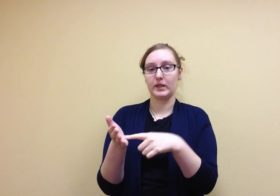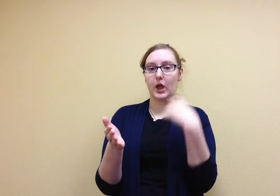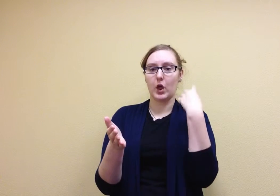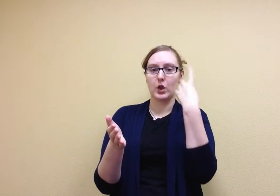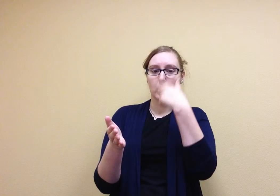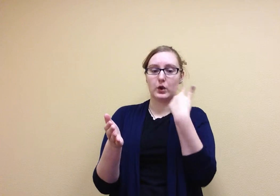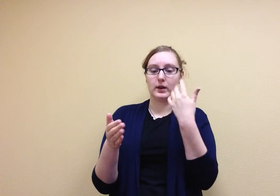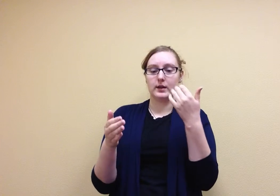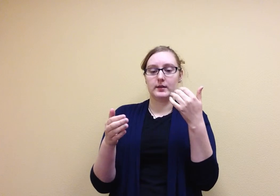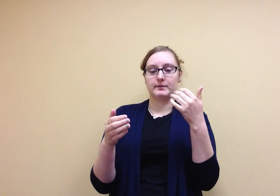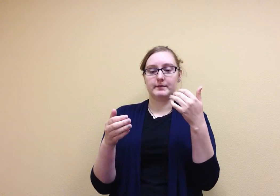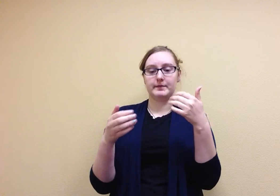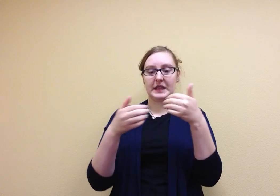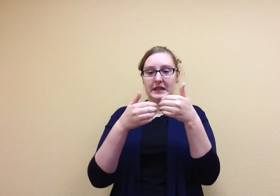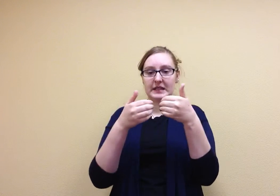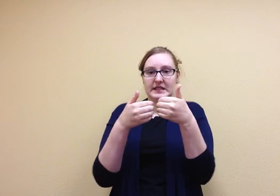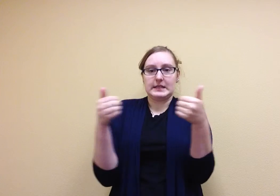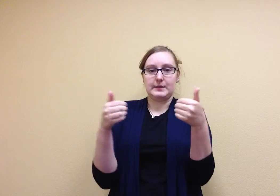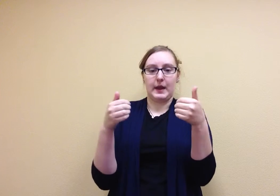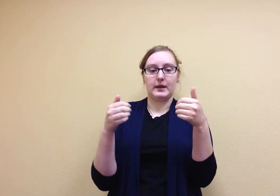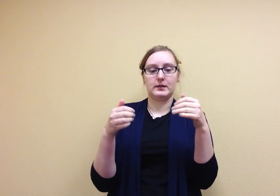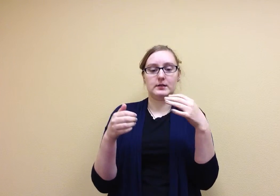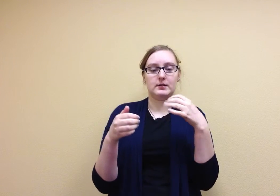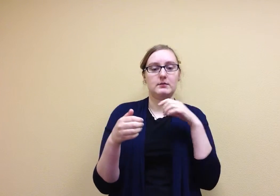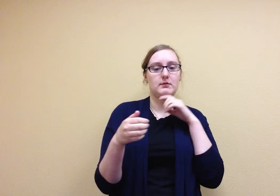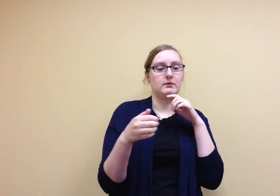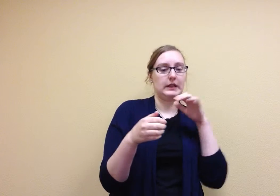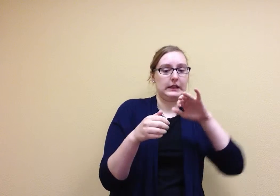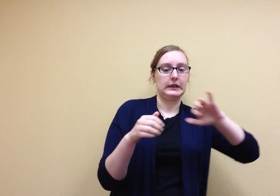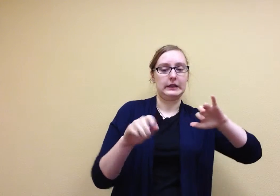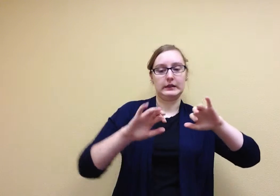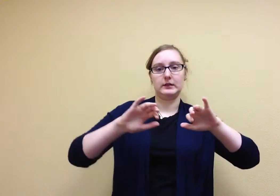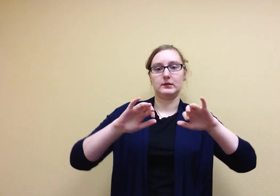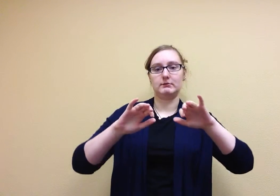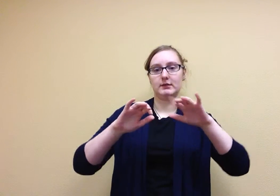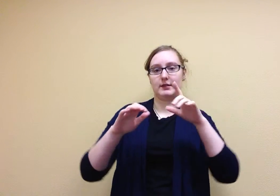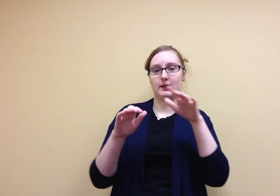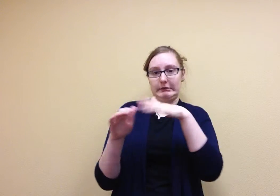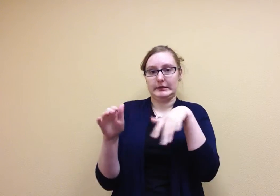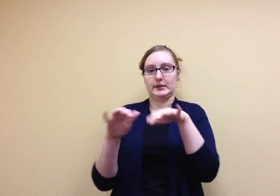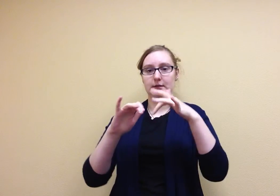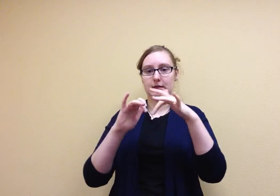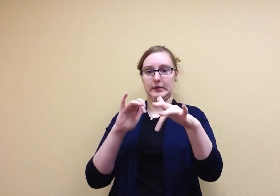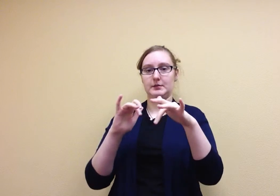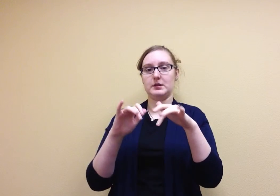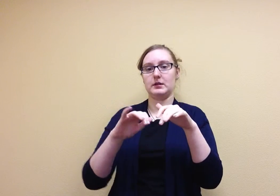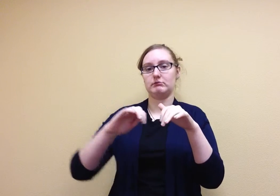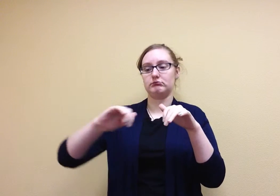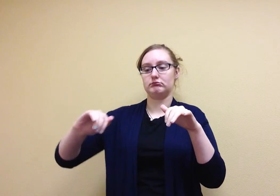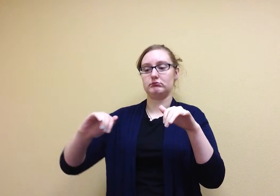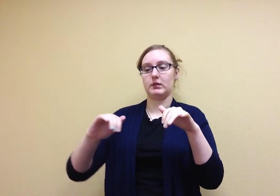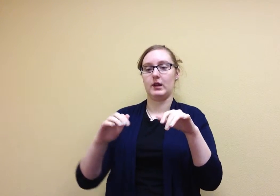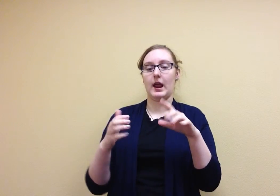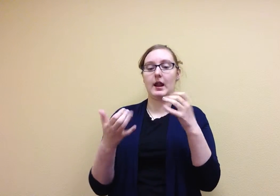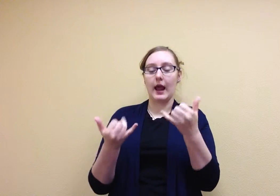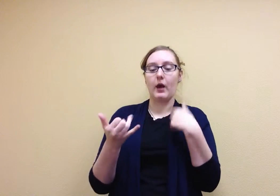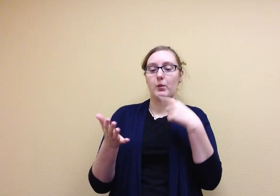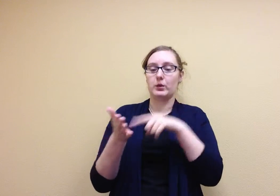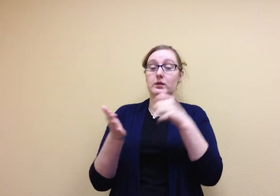iron filings. Can you see that they're being pushed apart? Now take your finger to the other side. The other